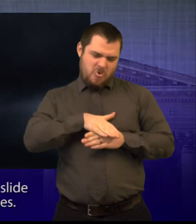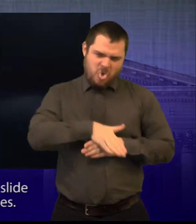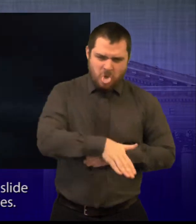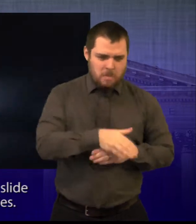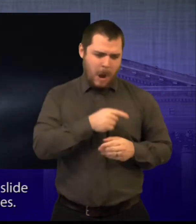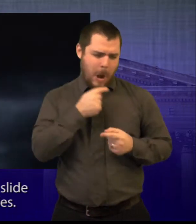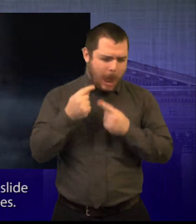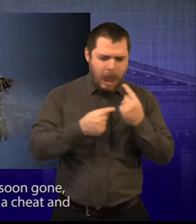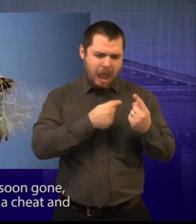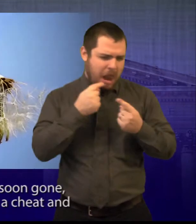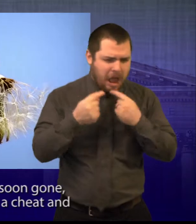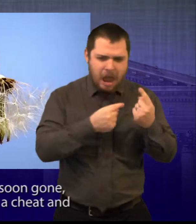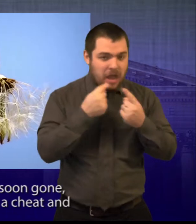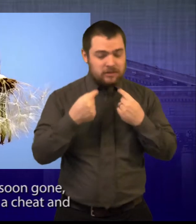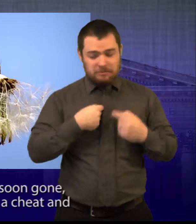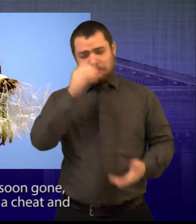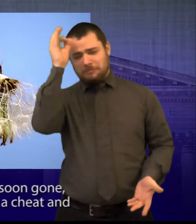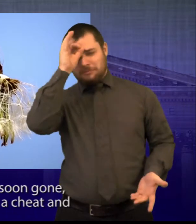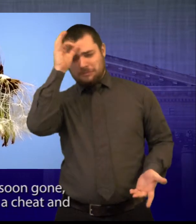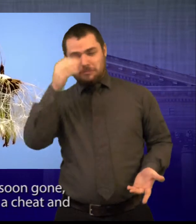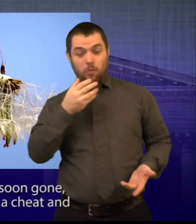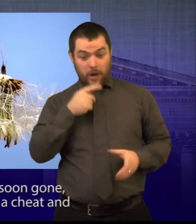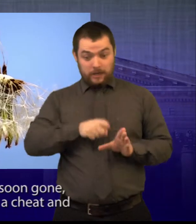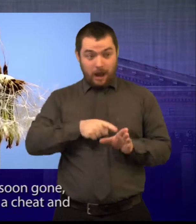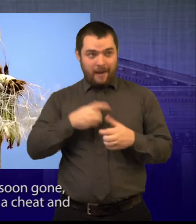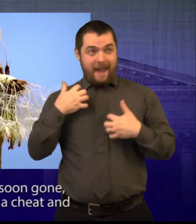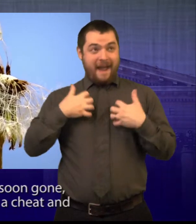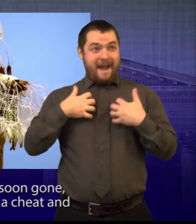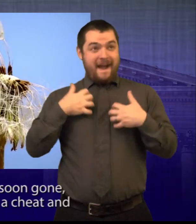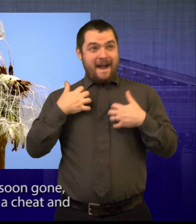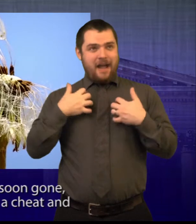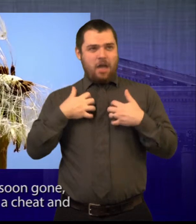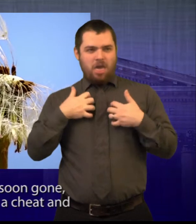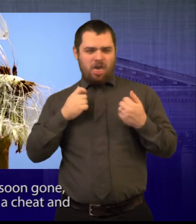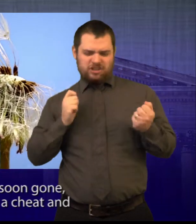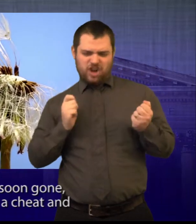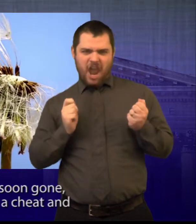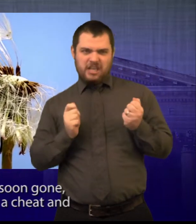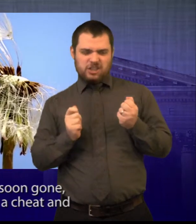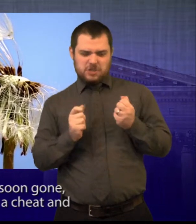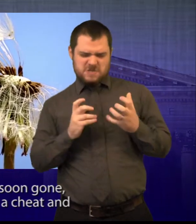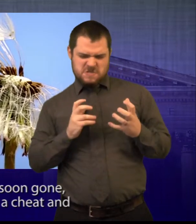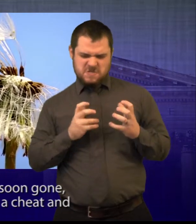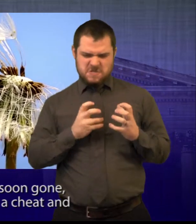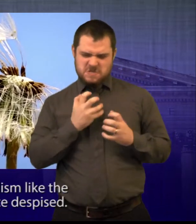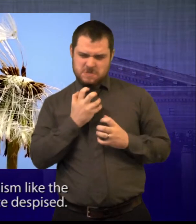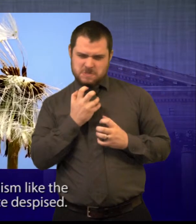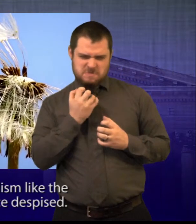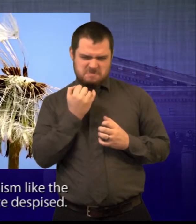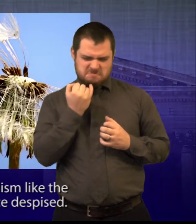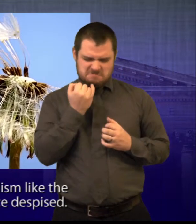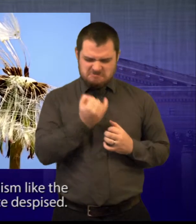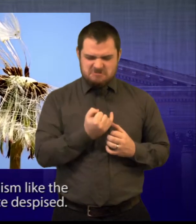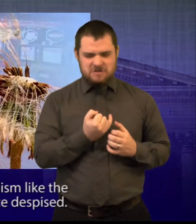and lies. The partial idealism of youth is soon gone, and the young person becomes a cheat